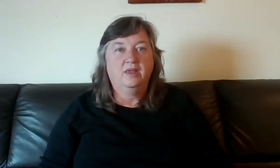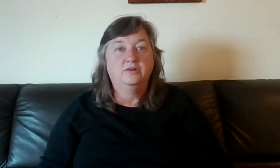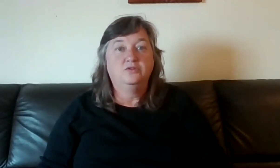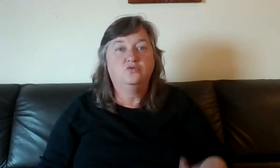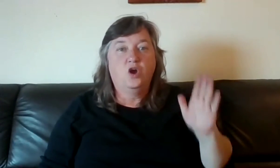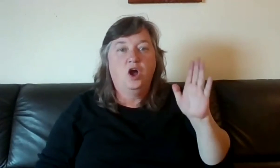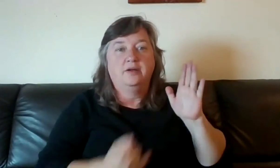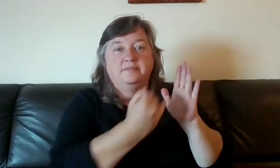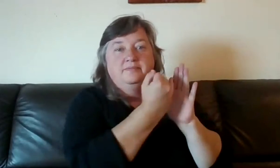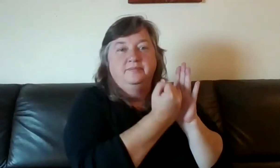Draw.